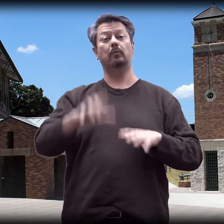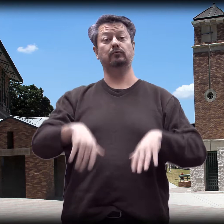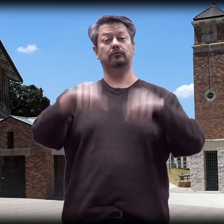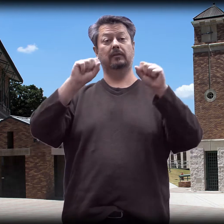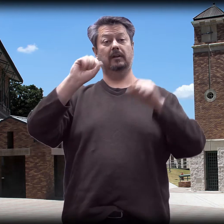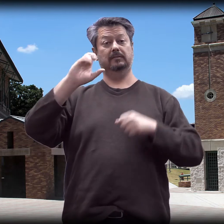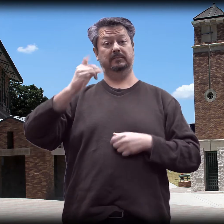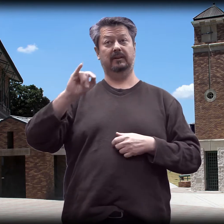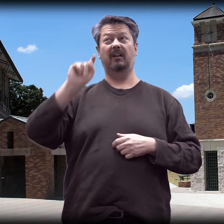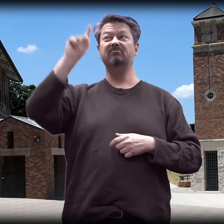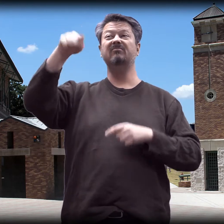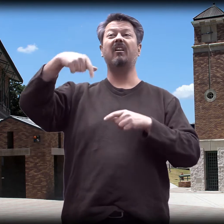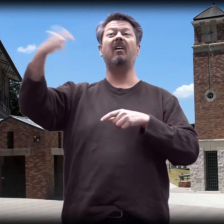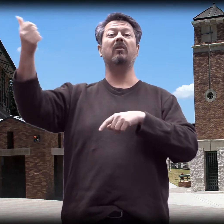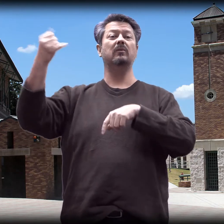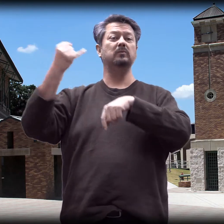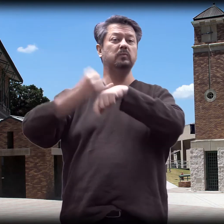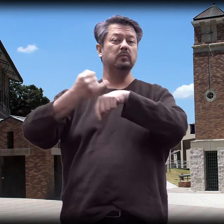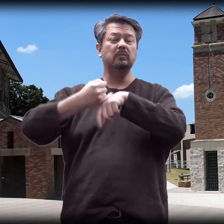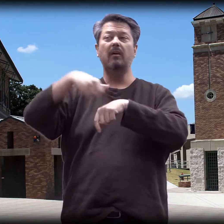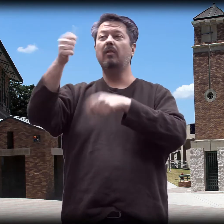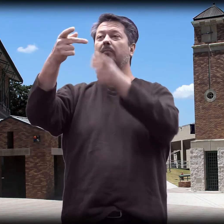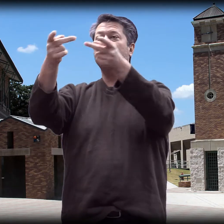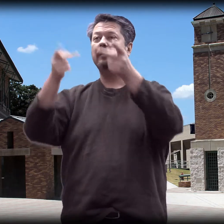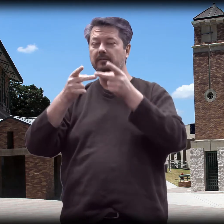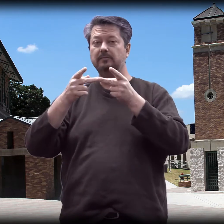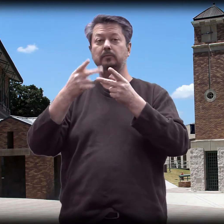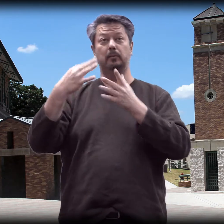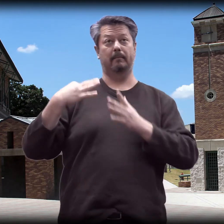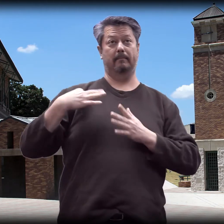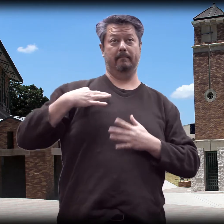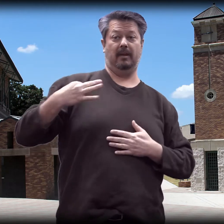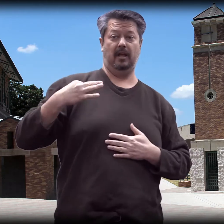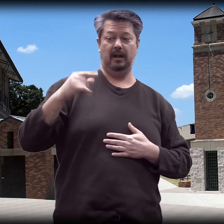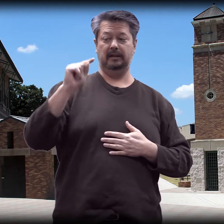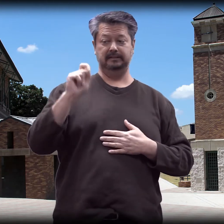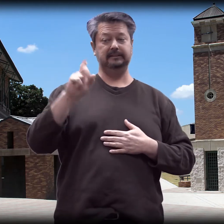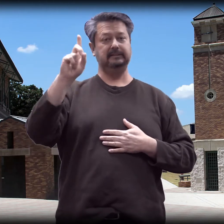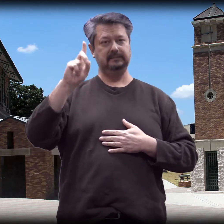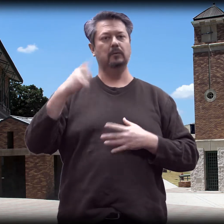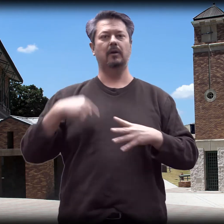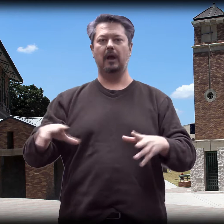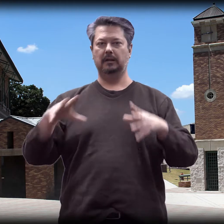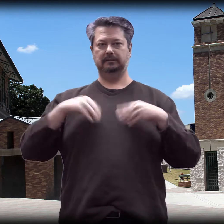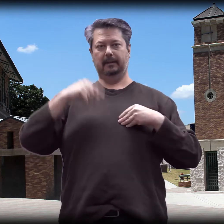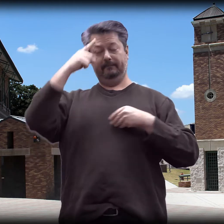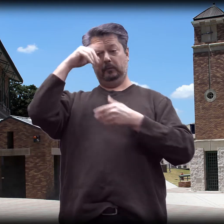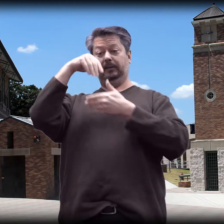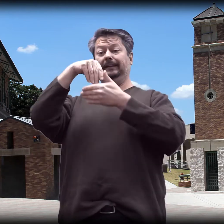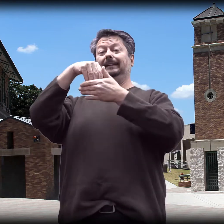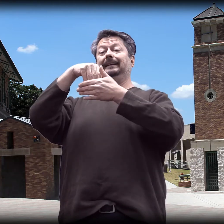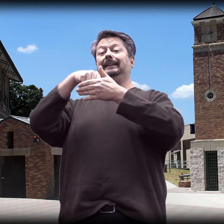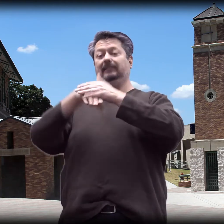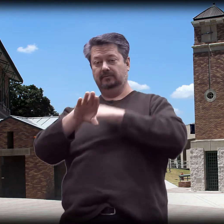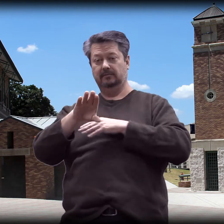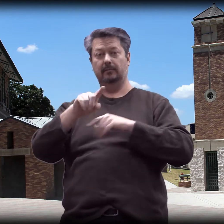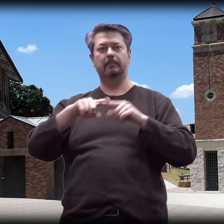If you've taken the SCPI at another school, at another location, and you apply for a job at TSD, we accept that for the